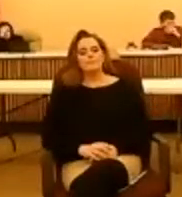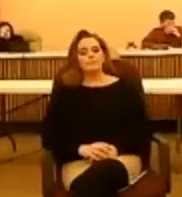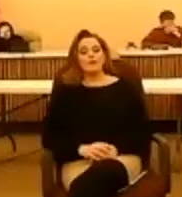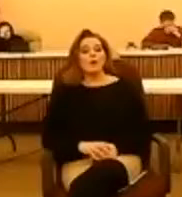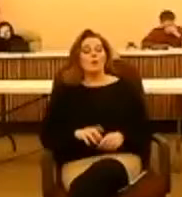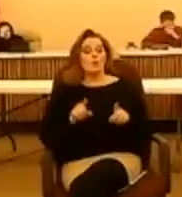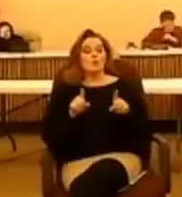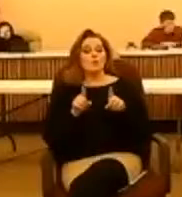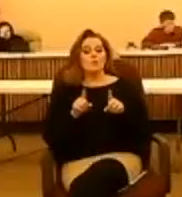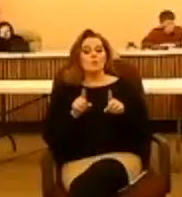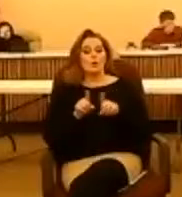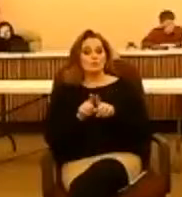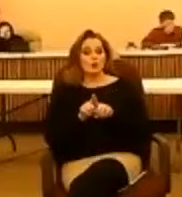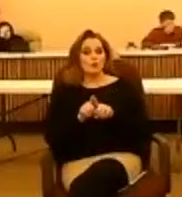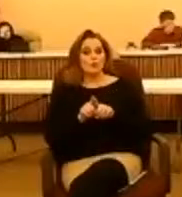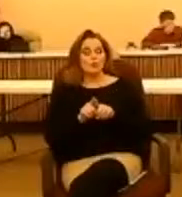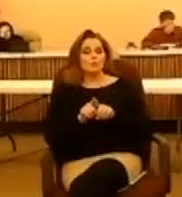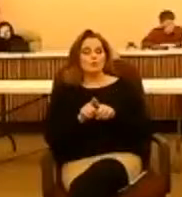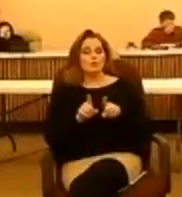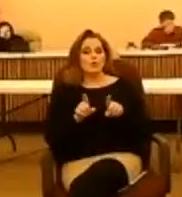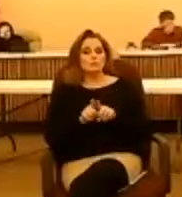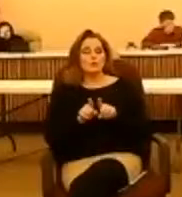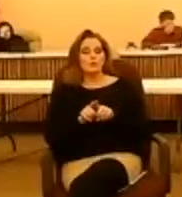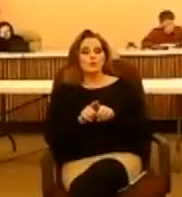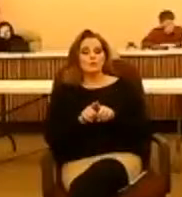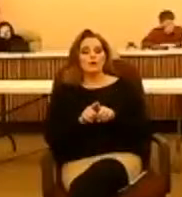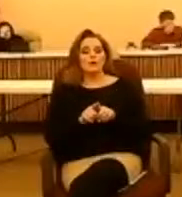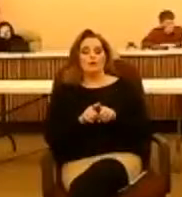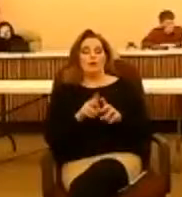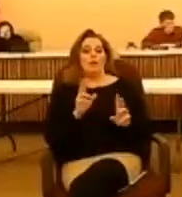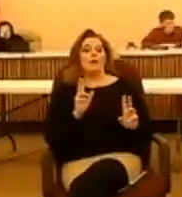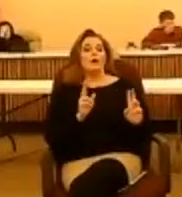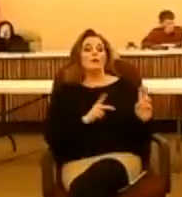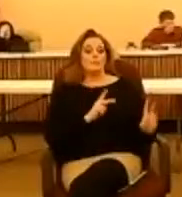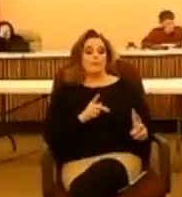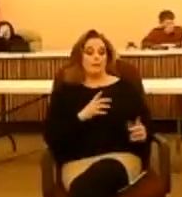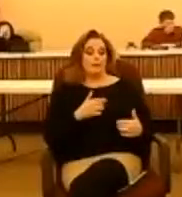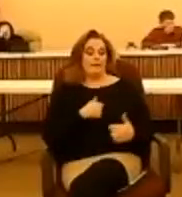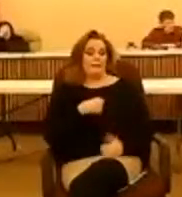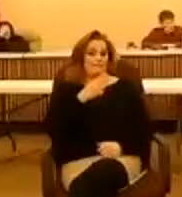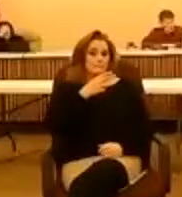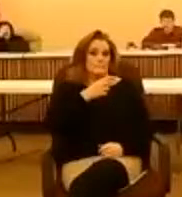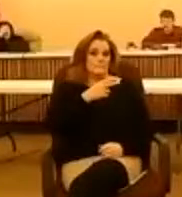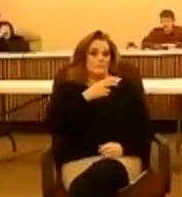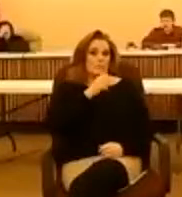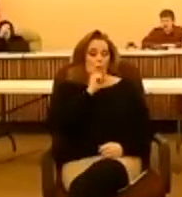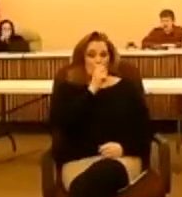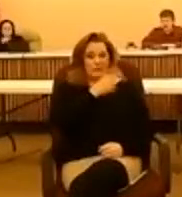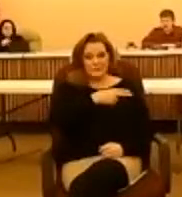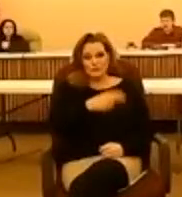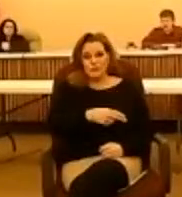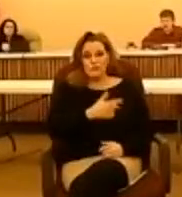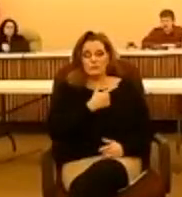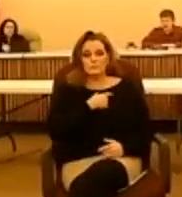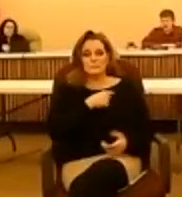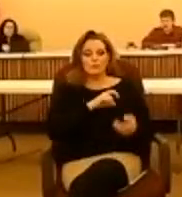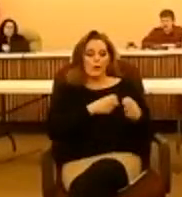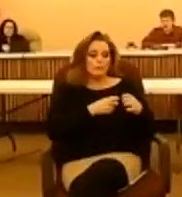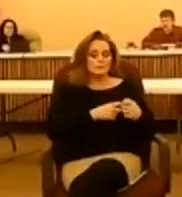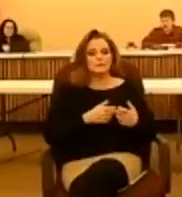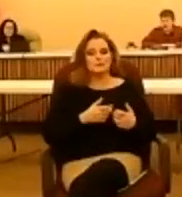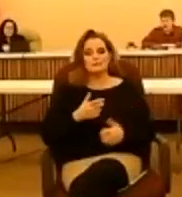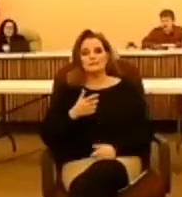including as well, folks who own historic properties and then the Historic Site Committee as